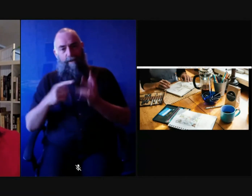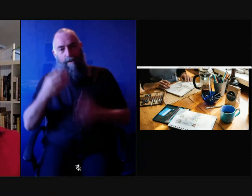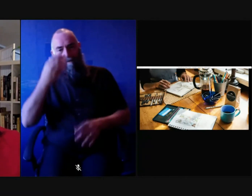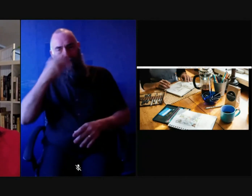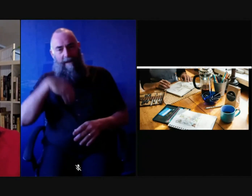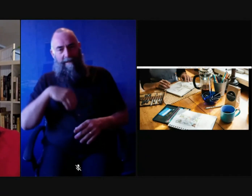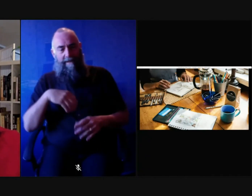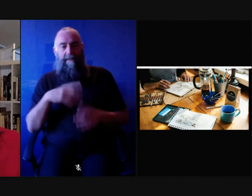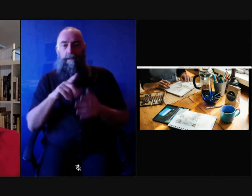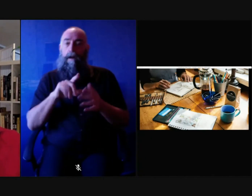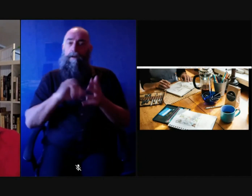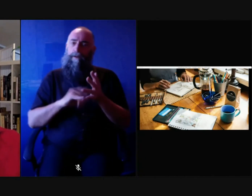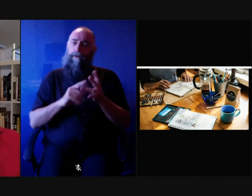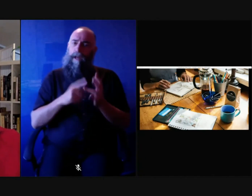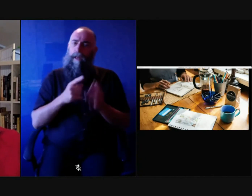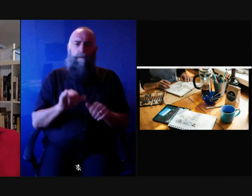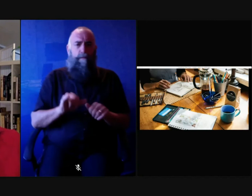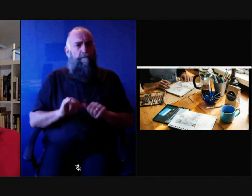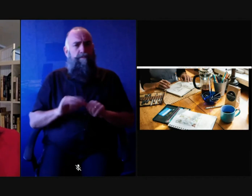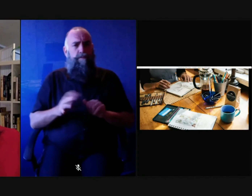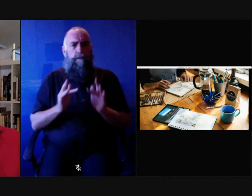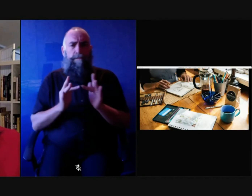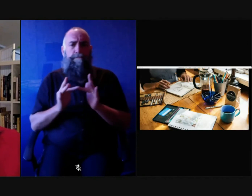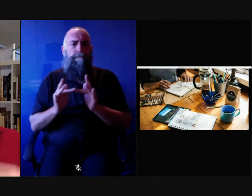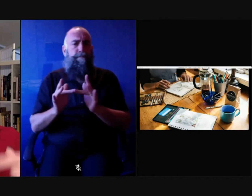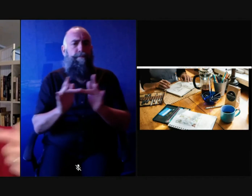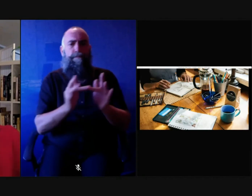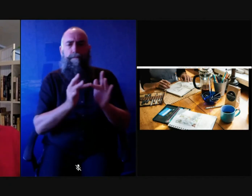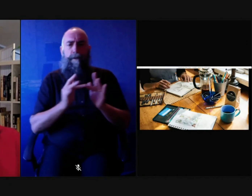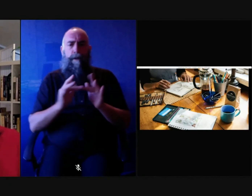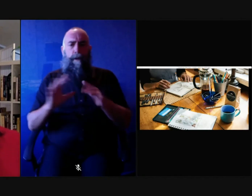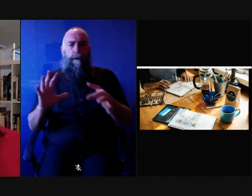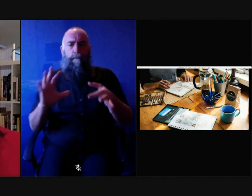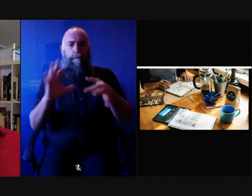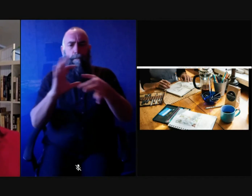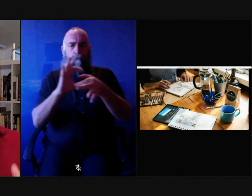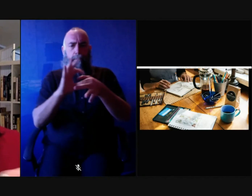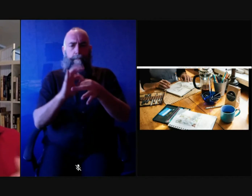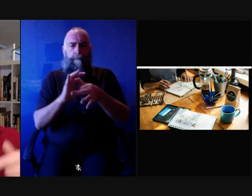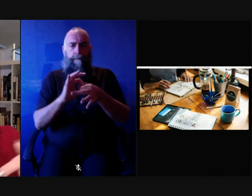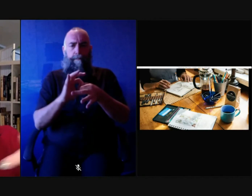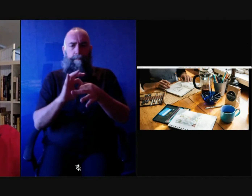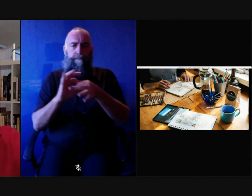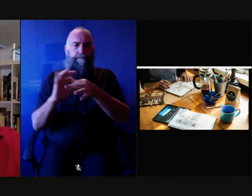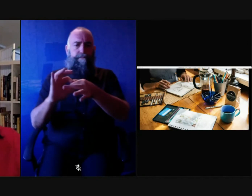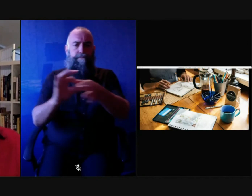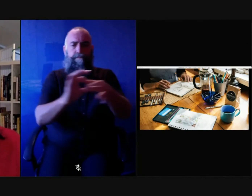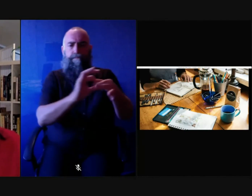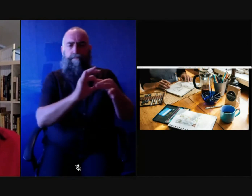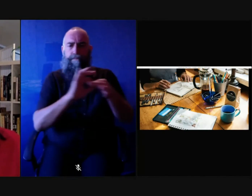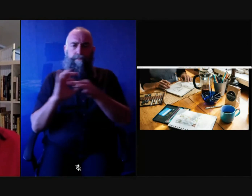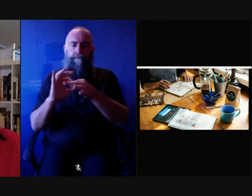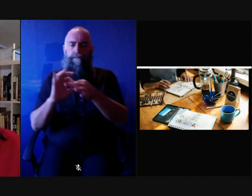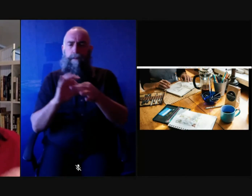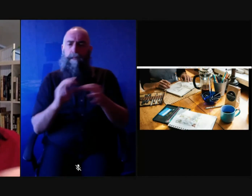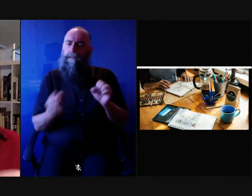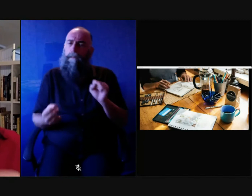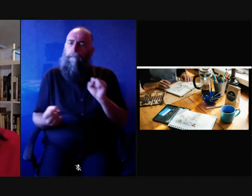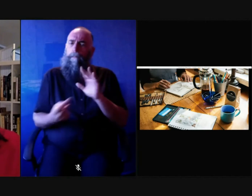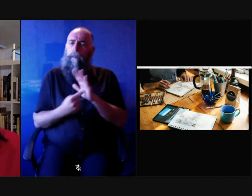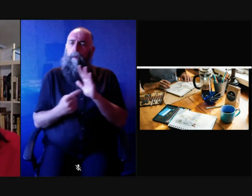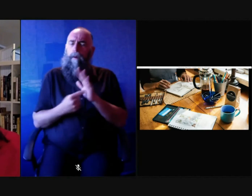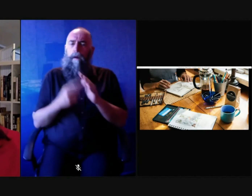of staying connected, staying inspired, and also staying connected to people who were going to have a